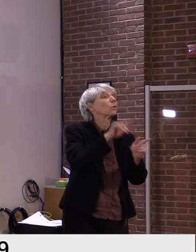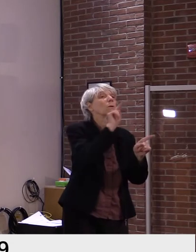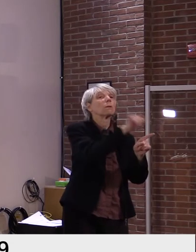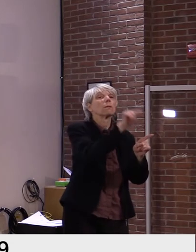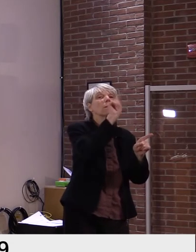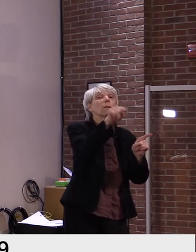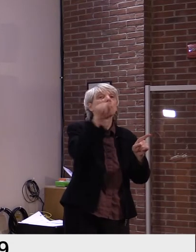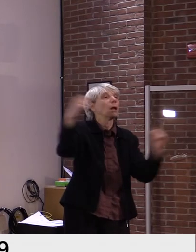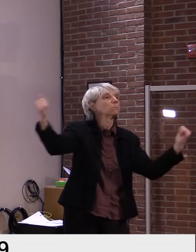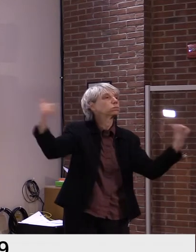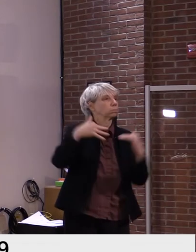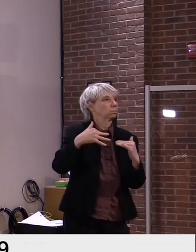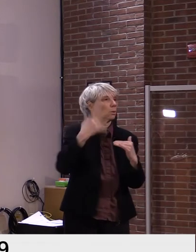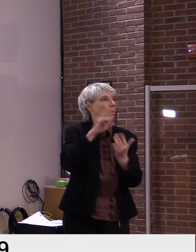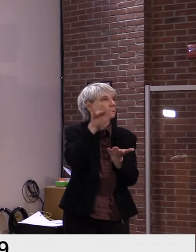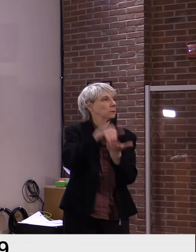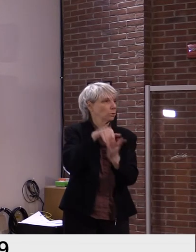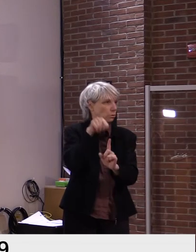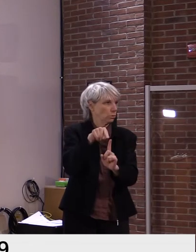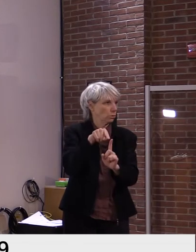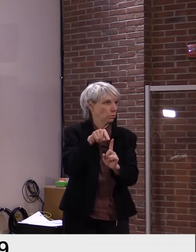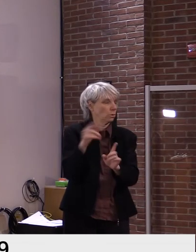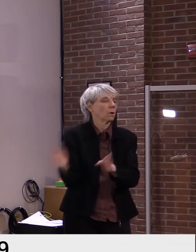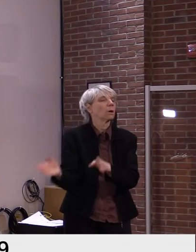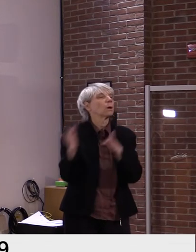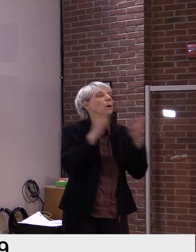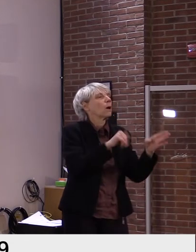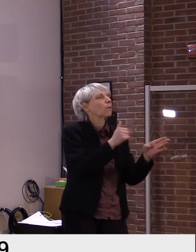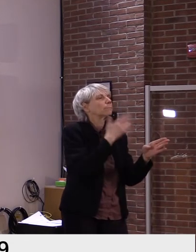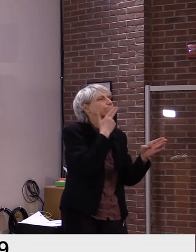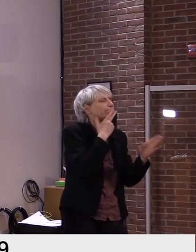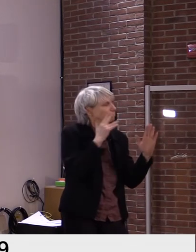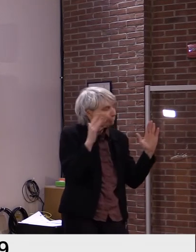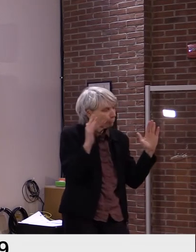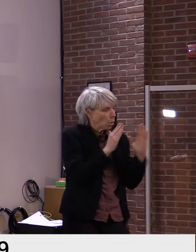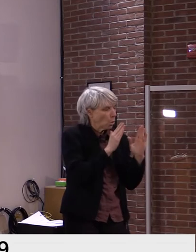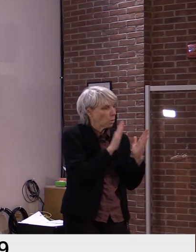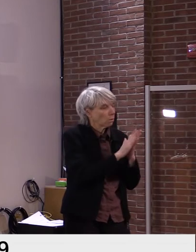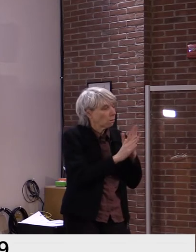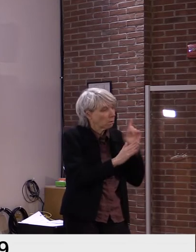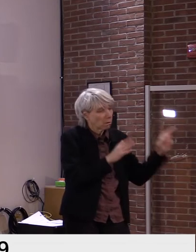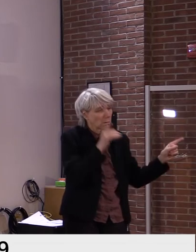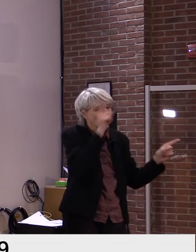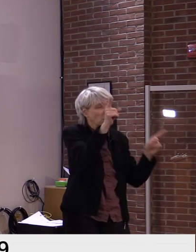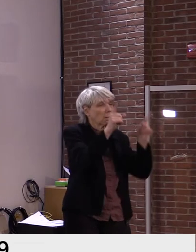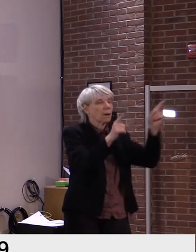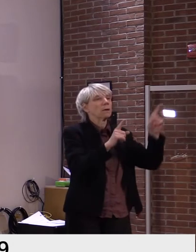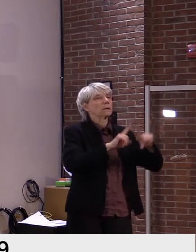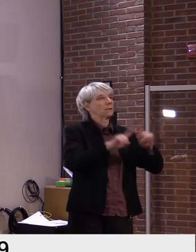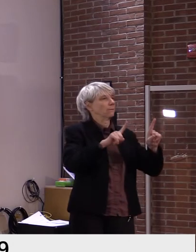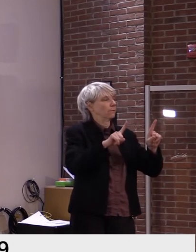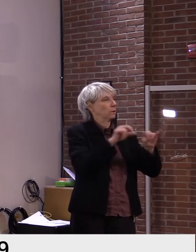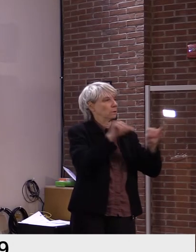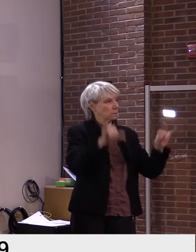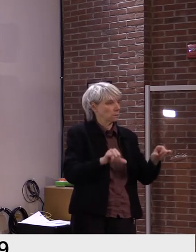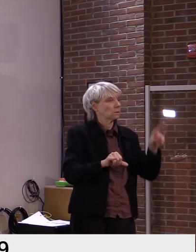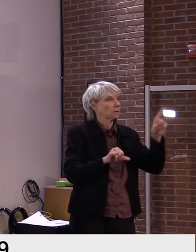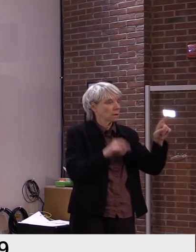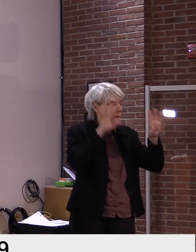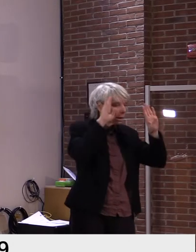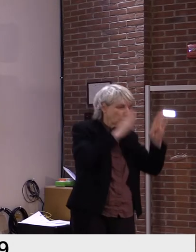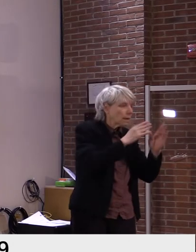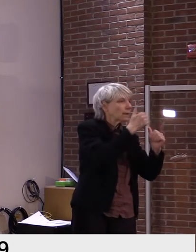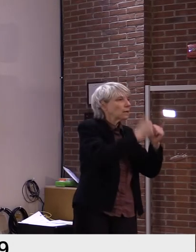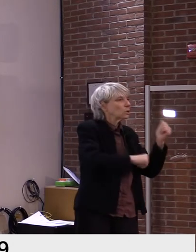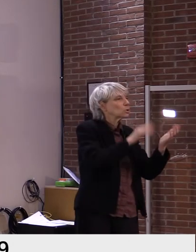For others that are more rural, perhaps, and other areas, we would do a district approach.